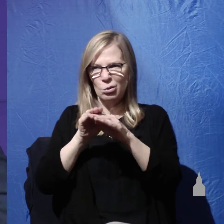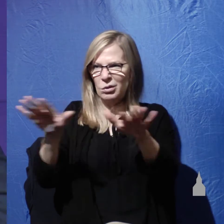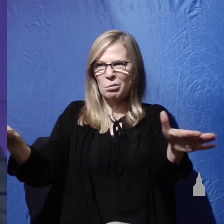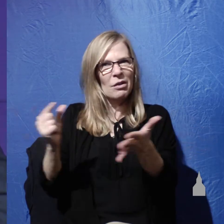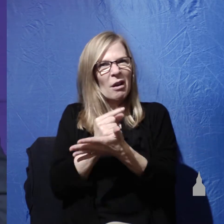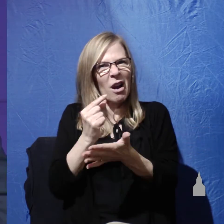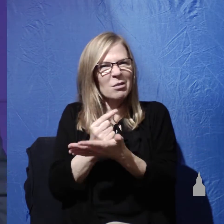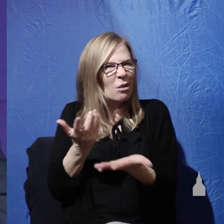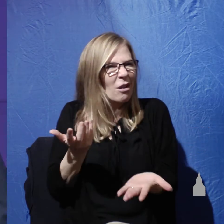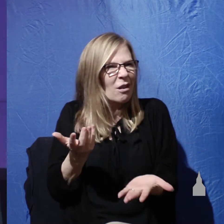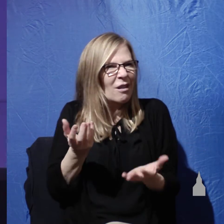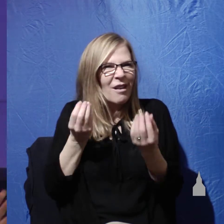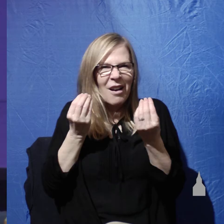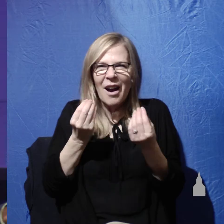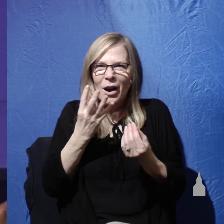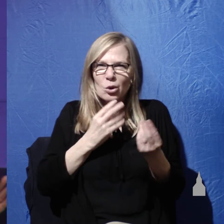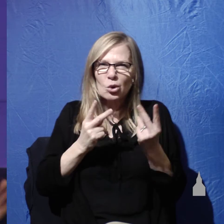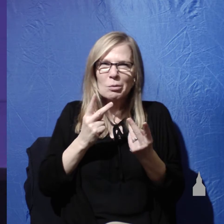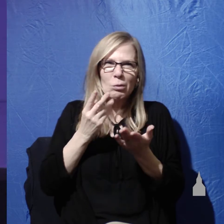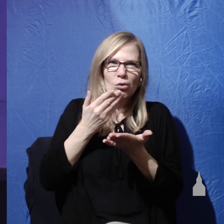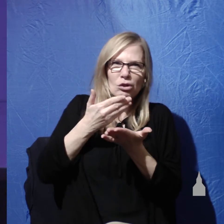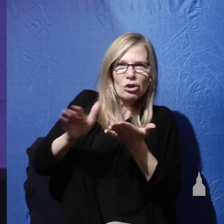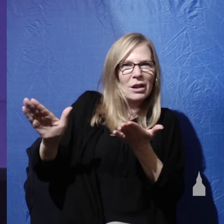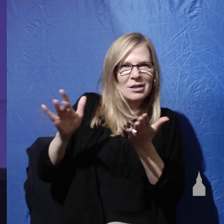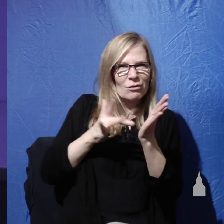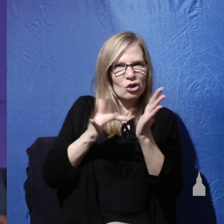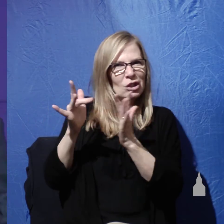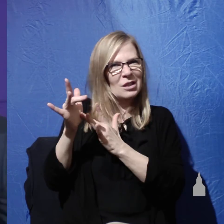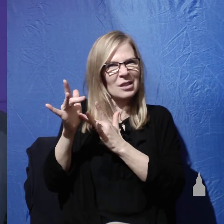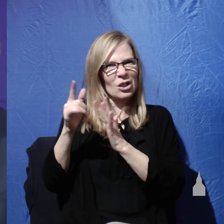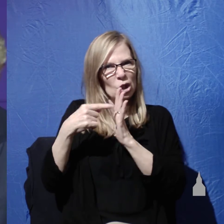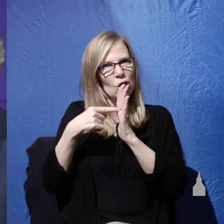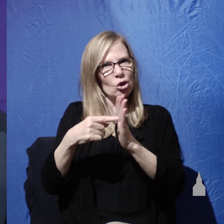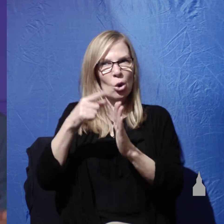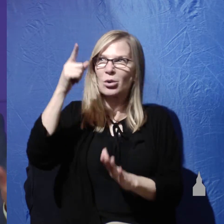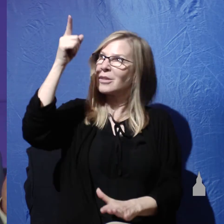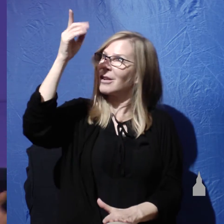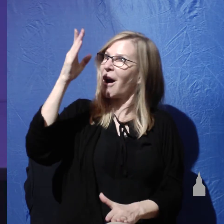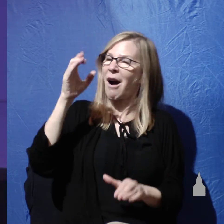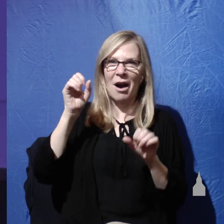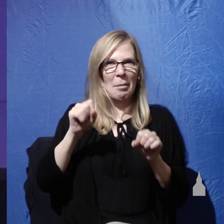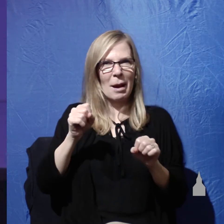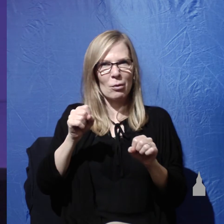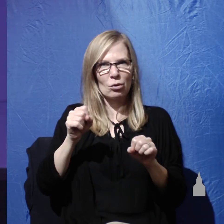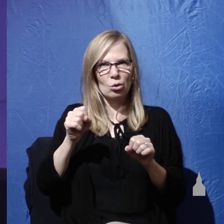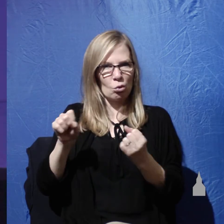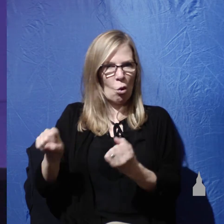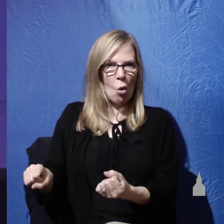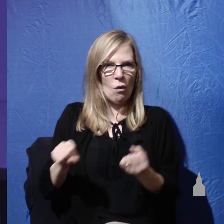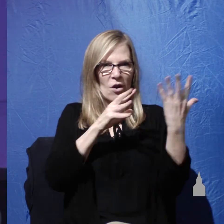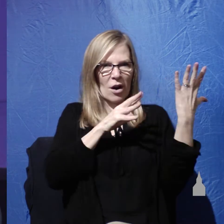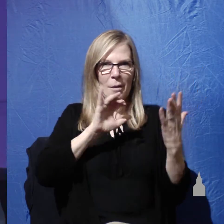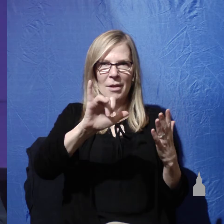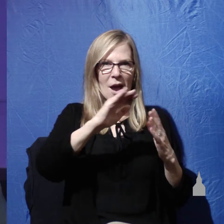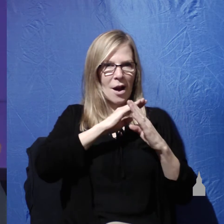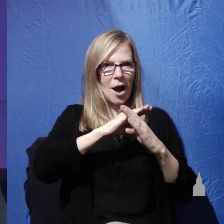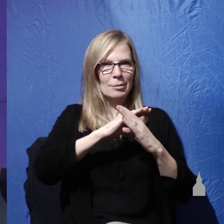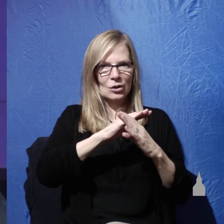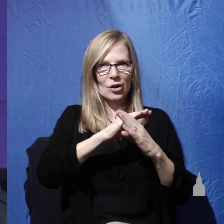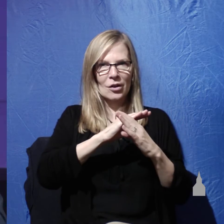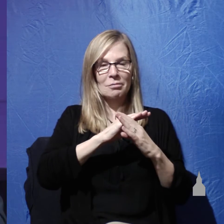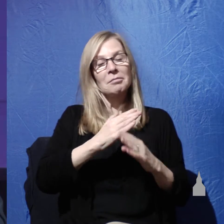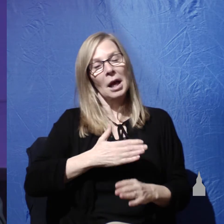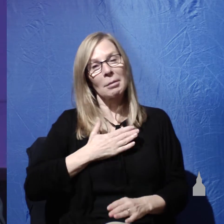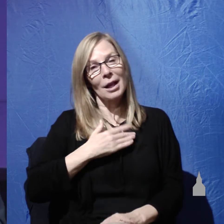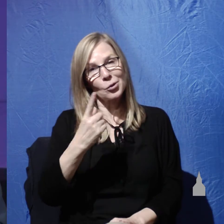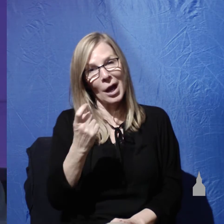of the gospel. So how did the Jewish people's rejection of Jesus reveal God's ability to overcome this obstacle? Well, I'm